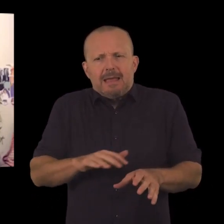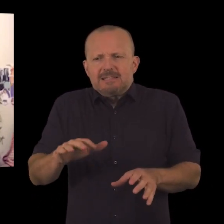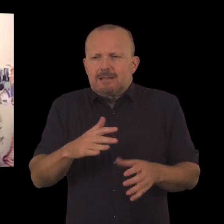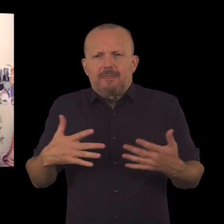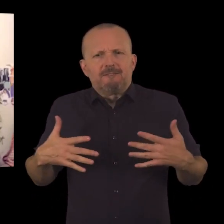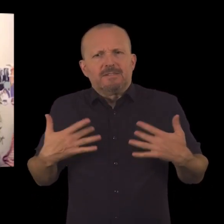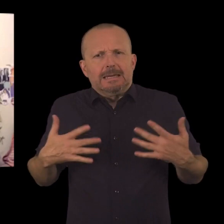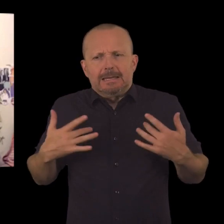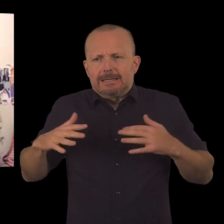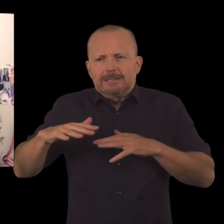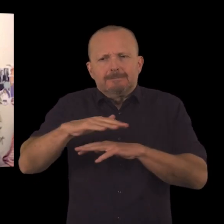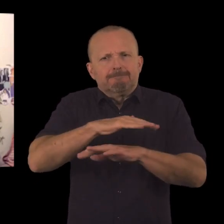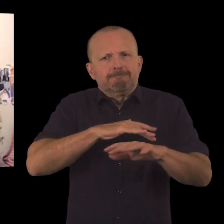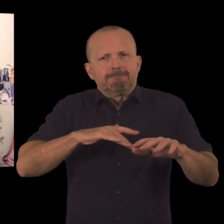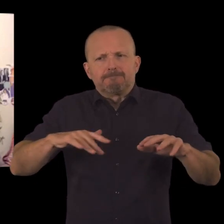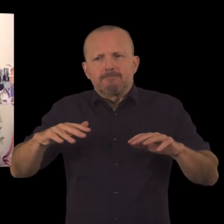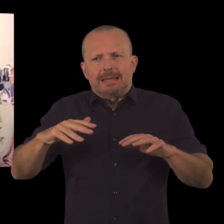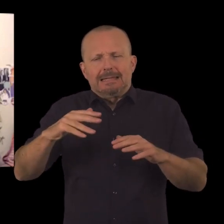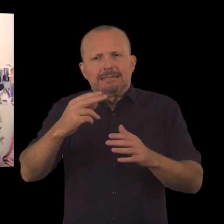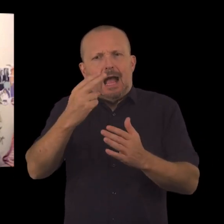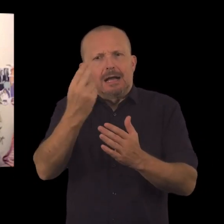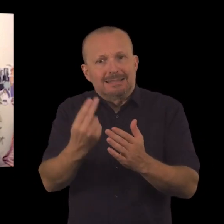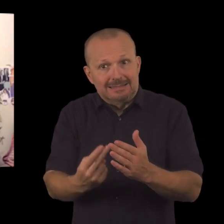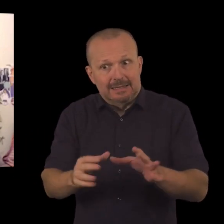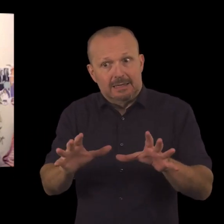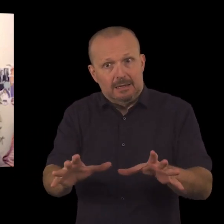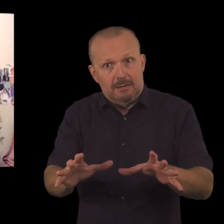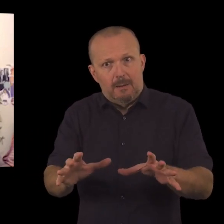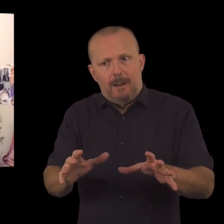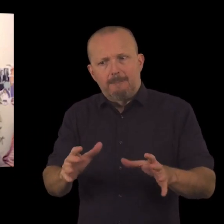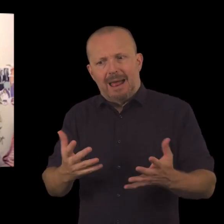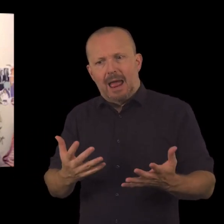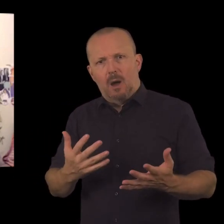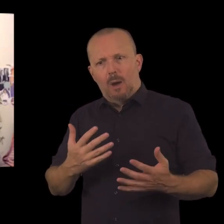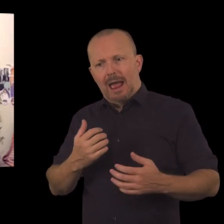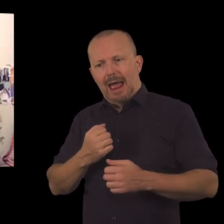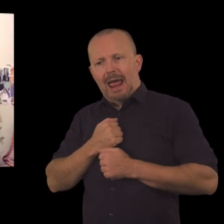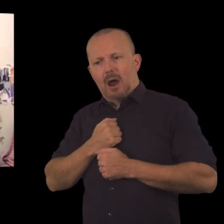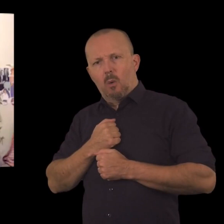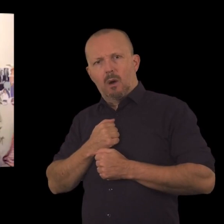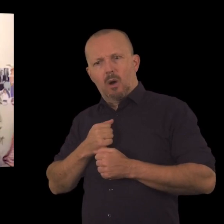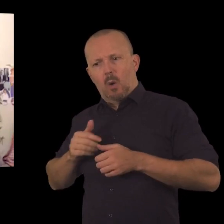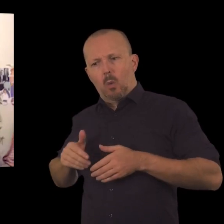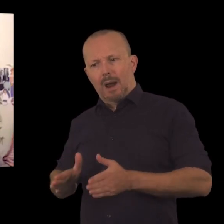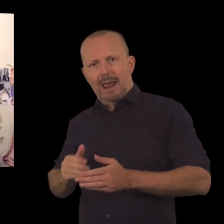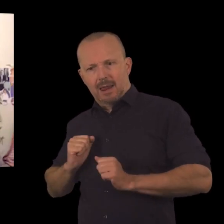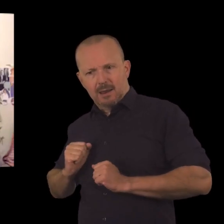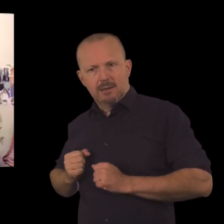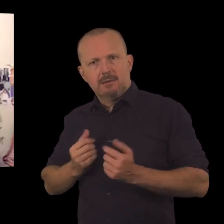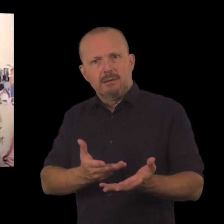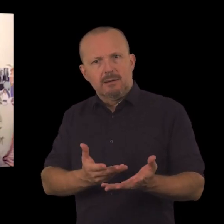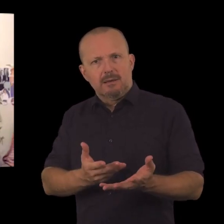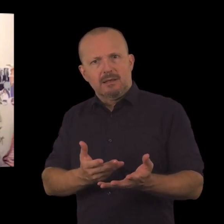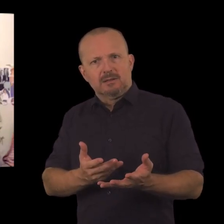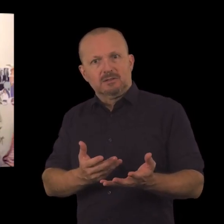artistic space, and how are we communicating our artistic voices through our rituals, how we're